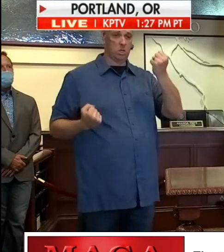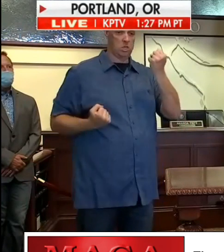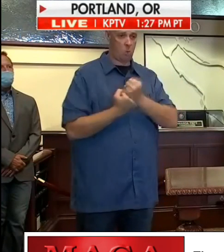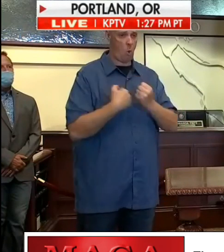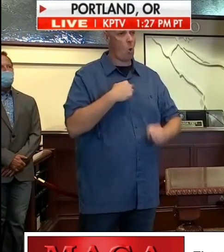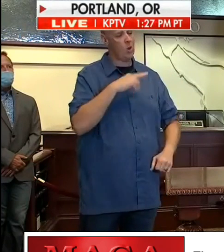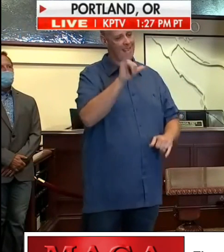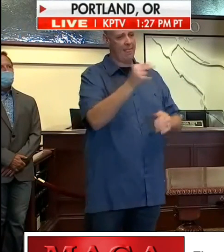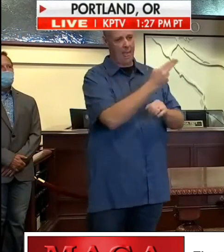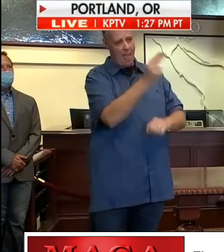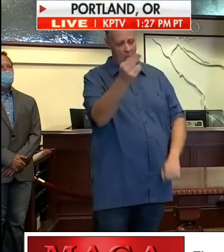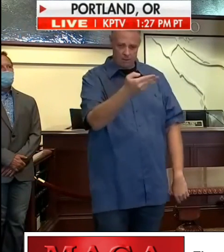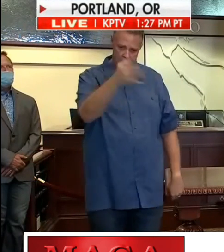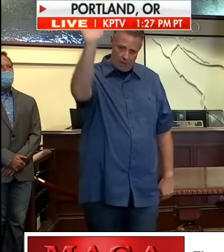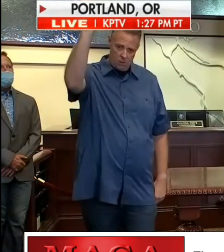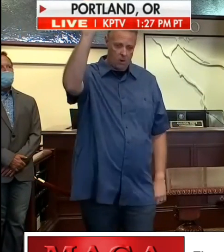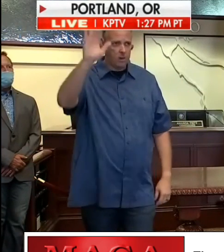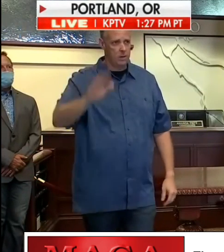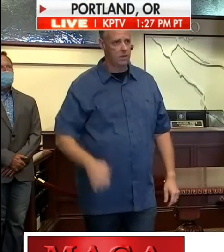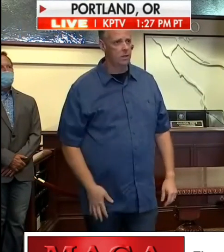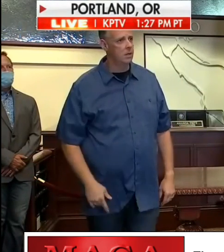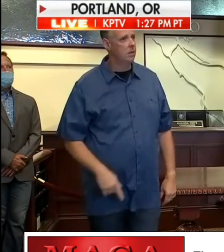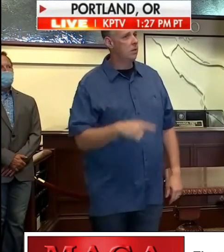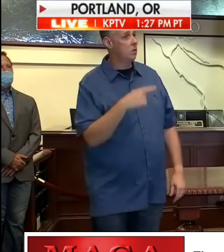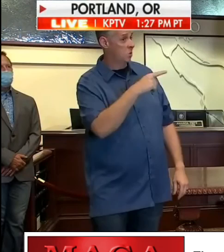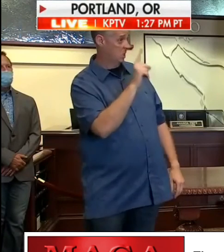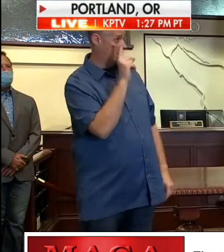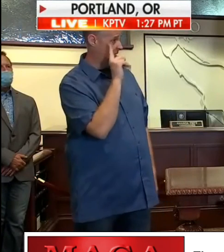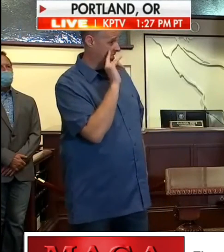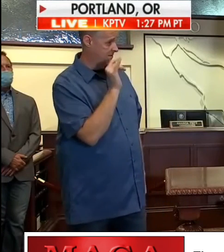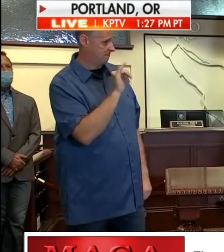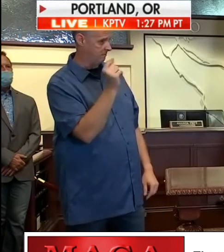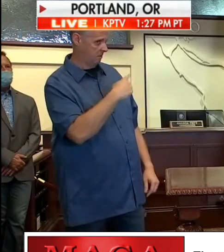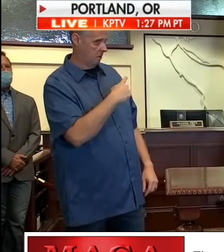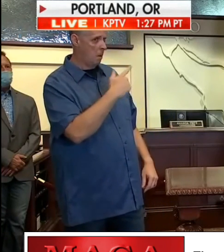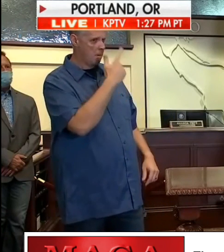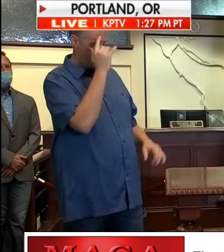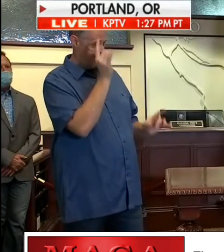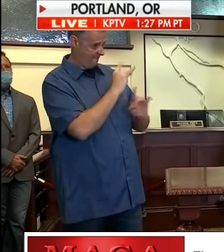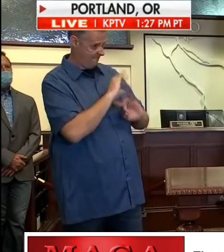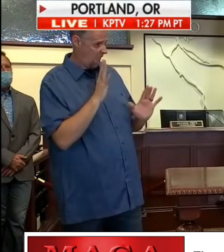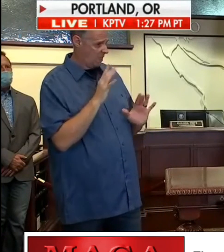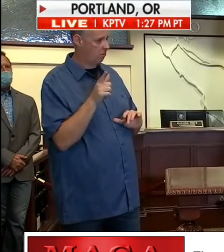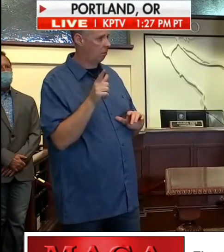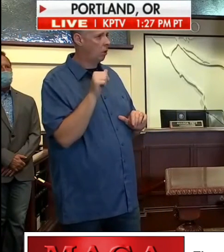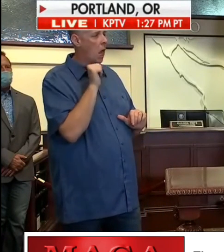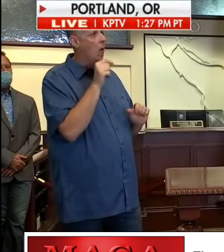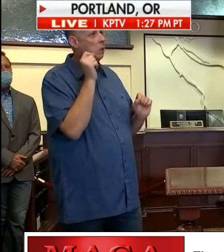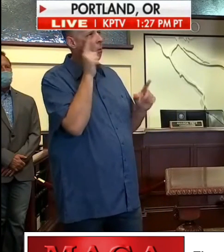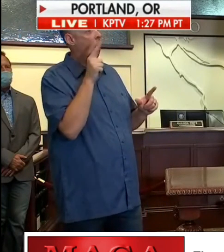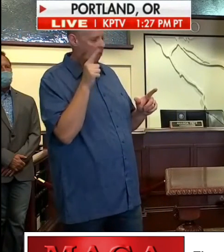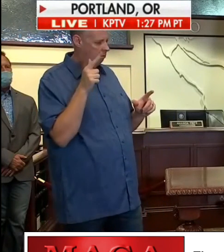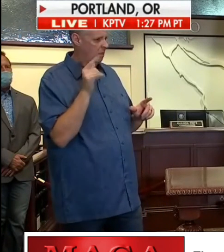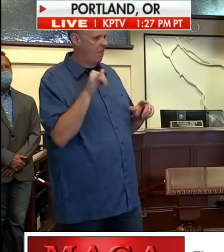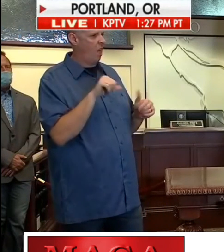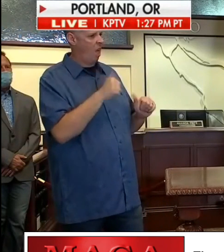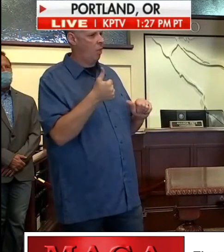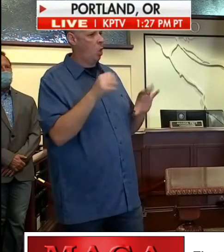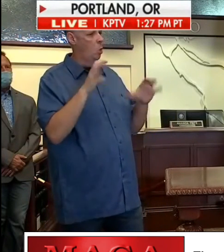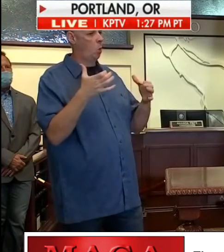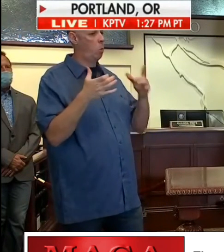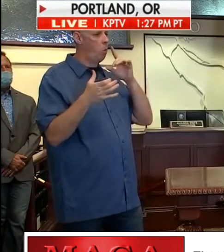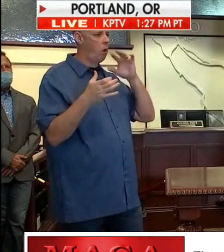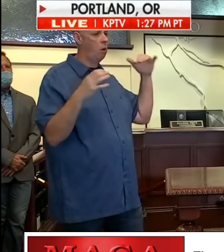or he stay the hell out of the way. And just to follow up, what he appeared to be saying was that because of the violence, he's not surprised that there would be this other group coming